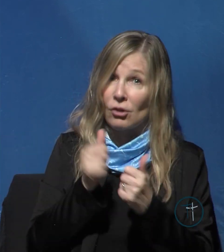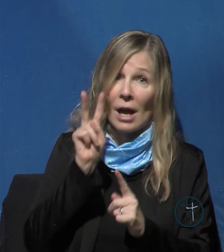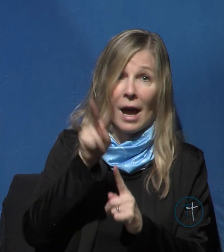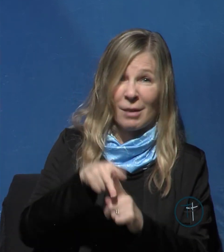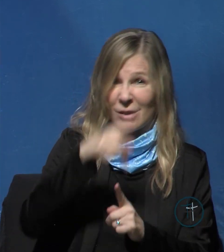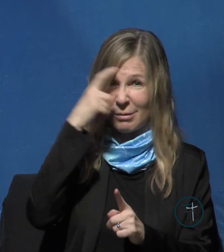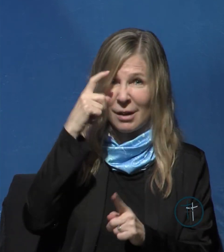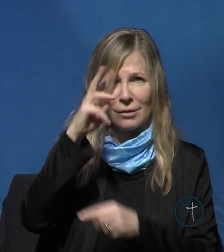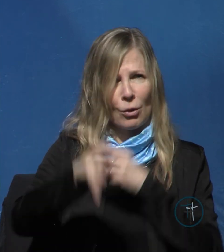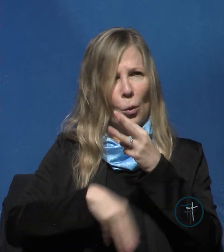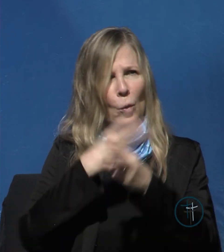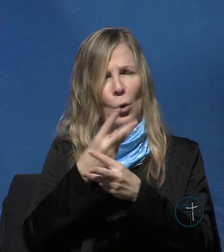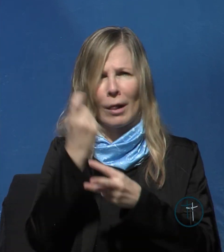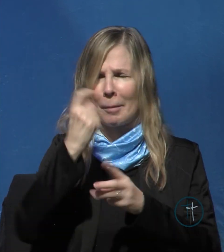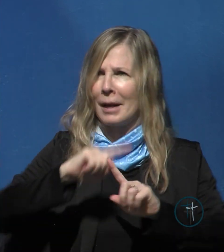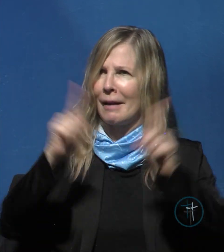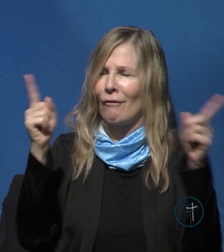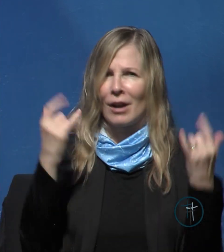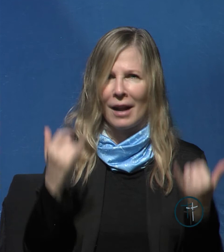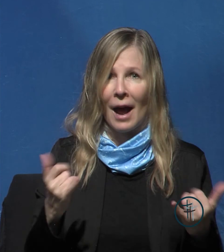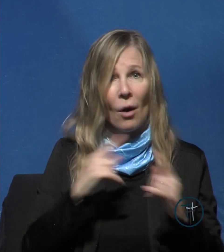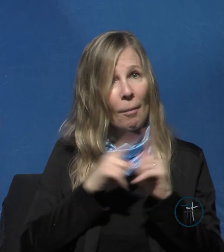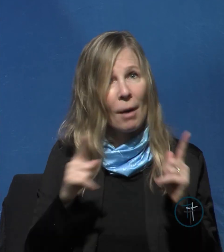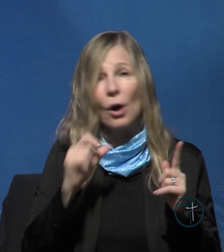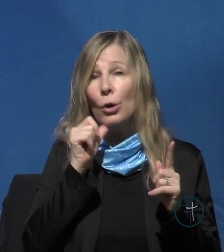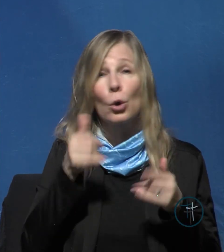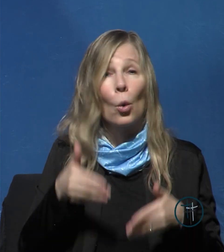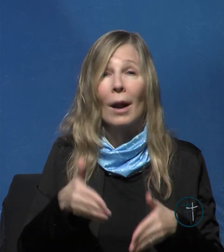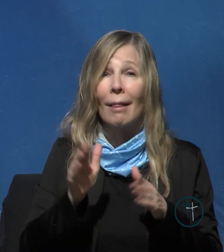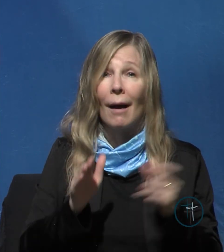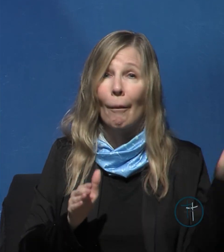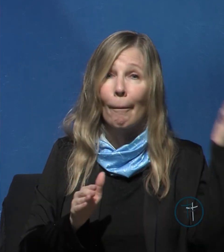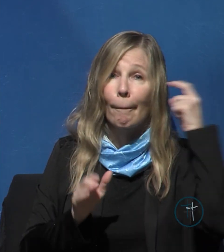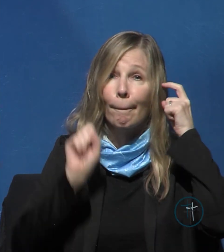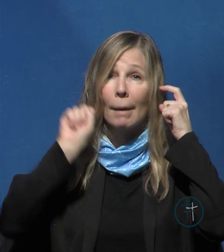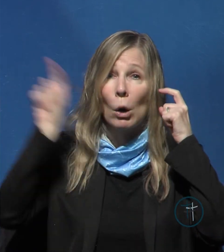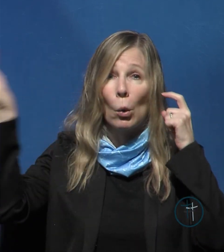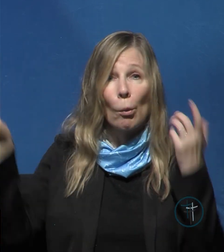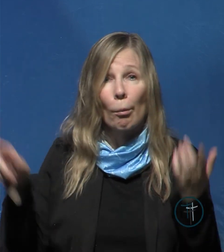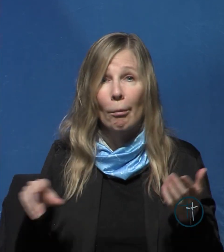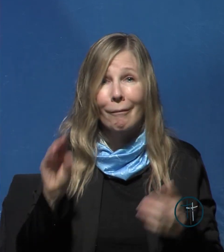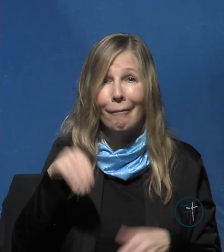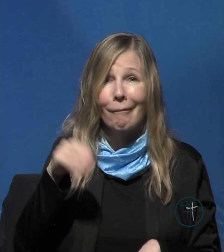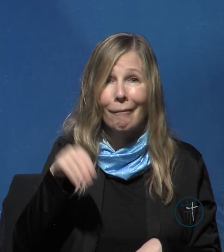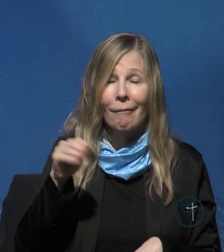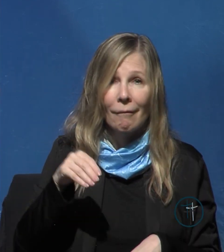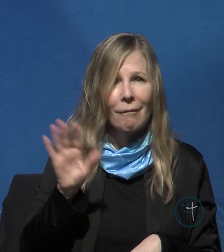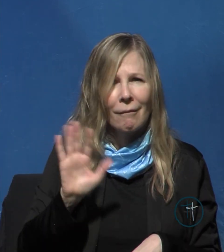because the world doesn't look exactly the same, don't let it go in one ear and out the other.